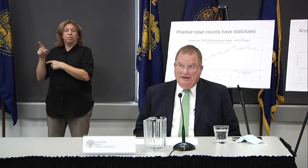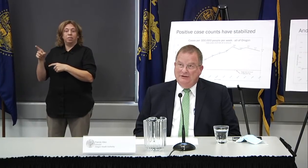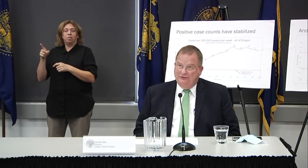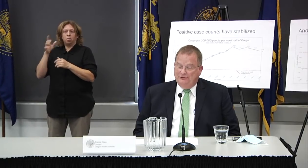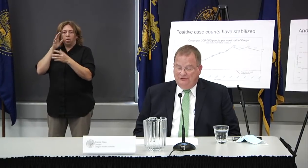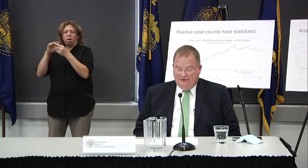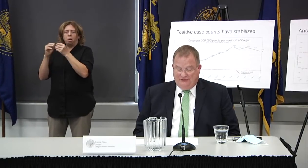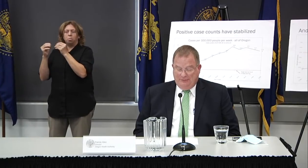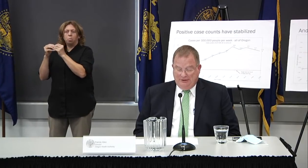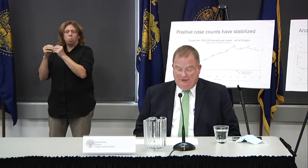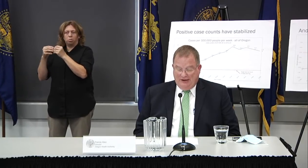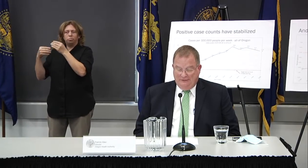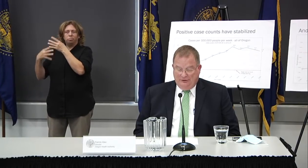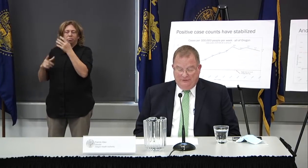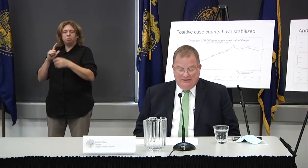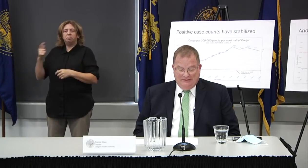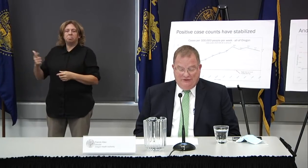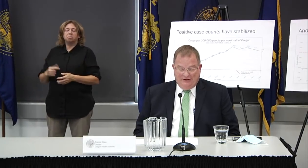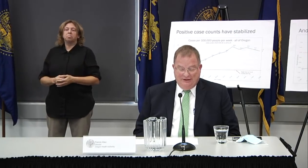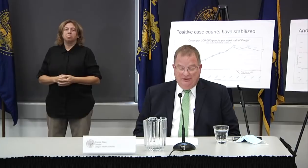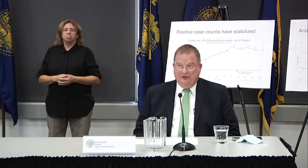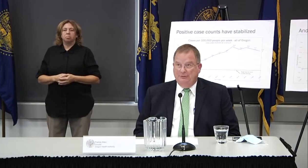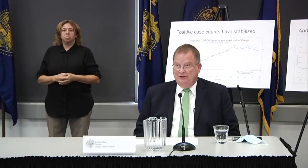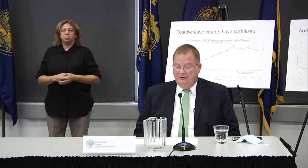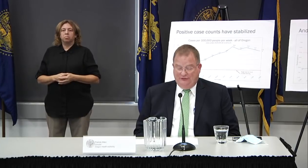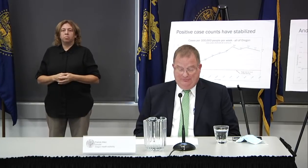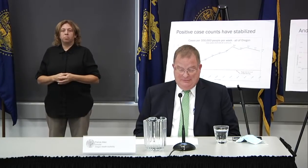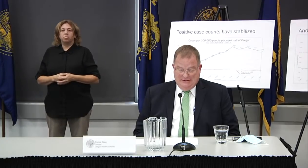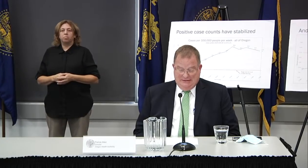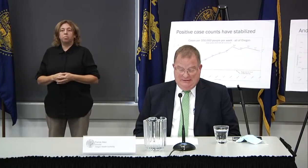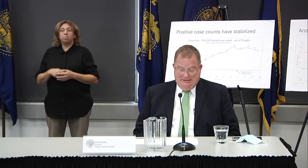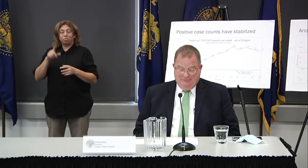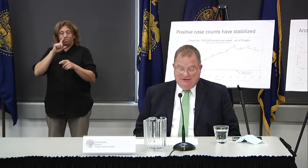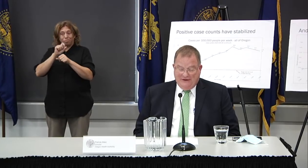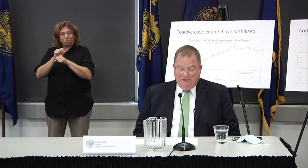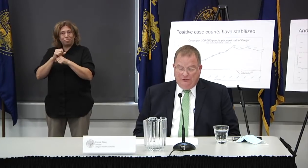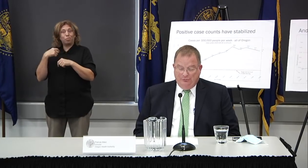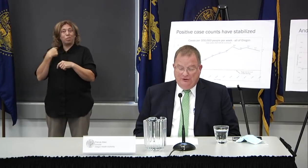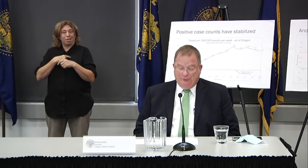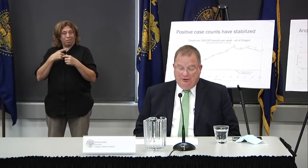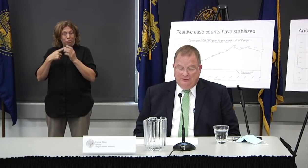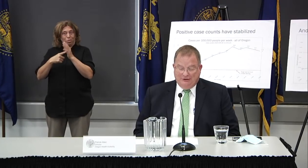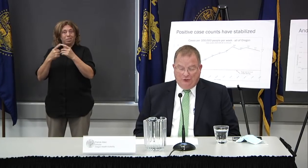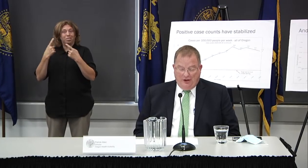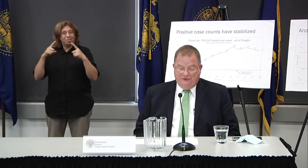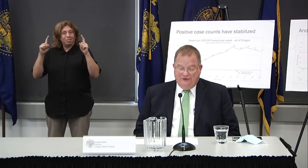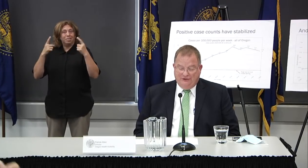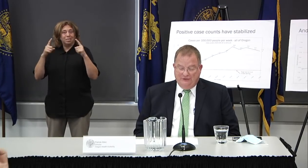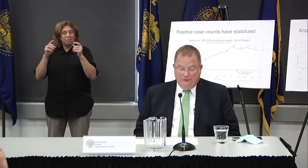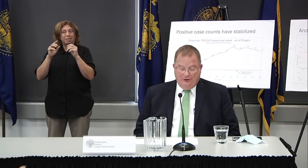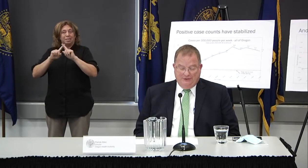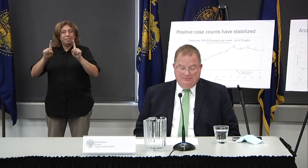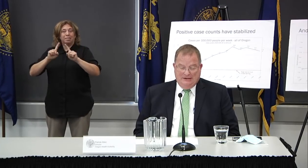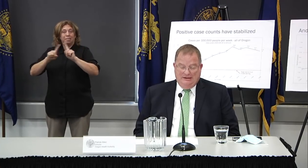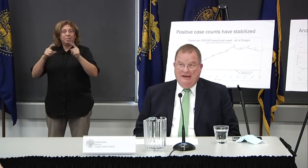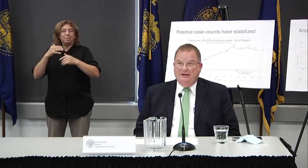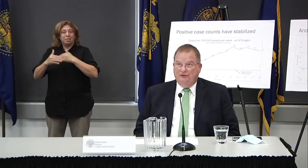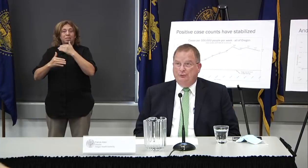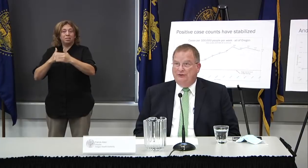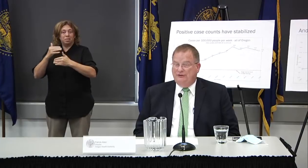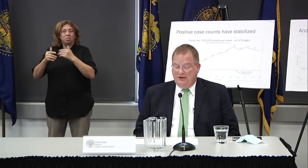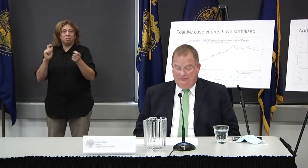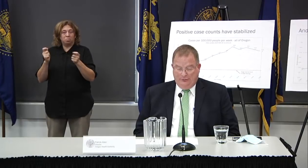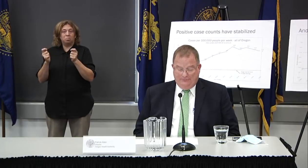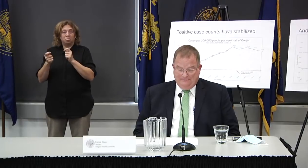We're making a difference in stemming the tide of COVID-19 in our communities, but the virus remains prevalent across the state of Oregon, and